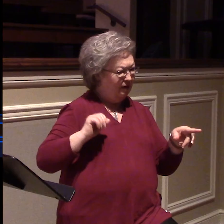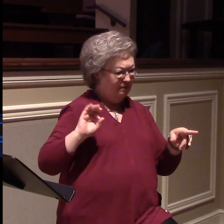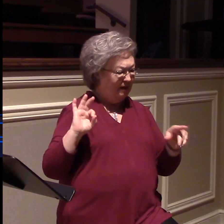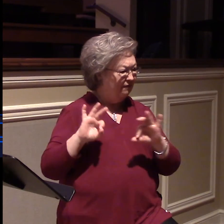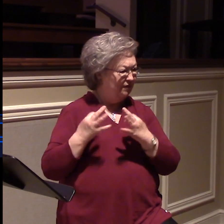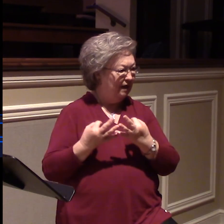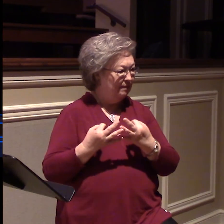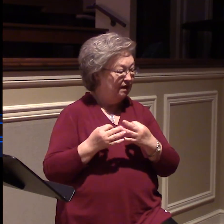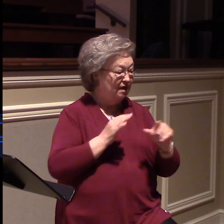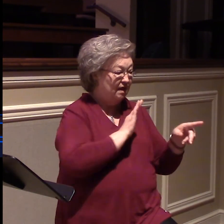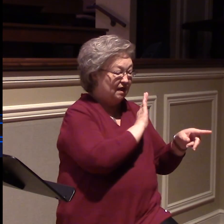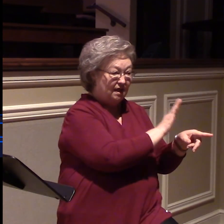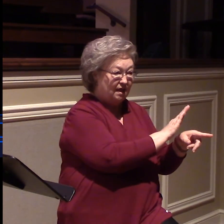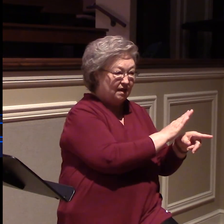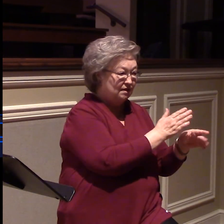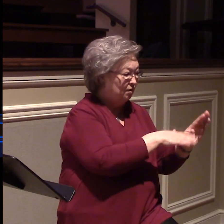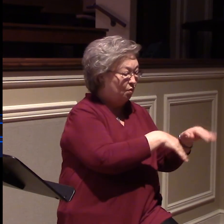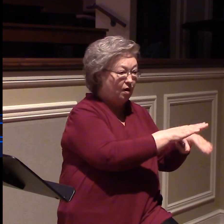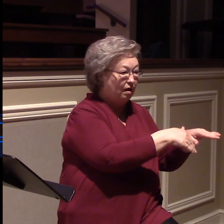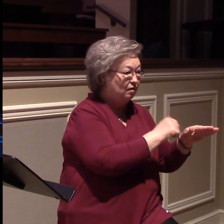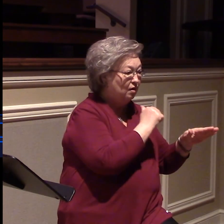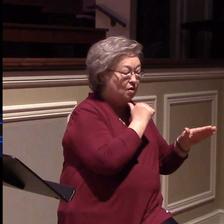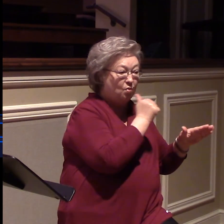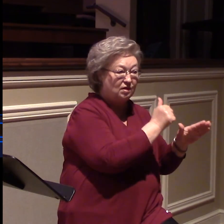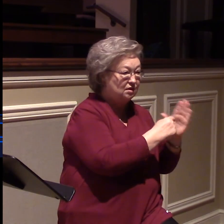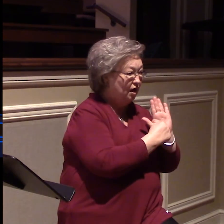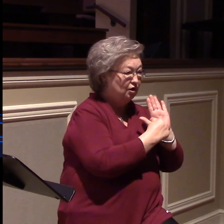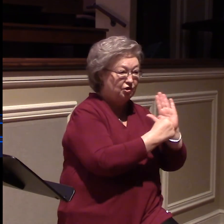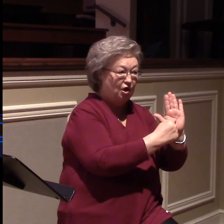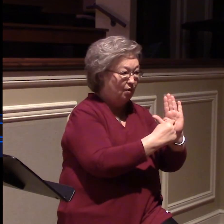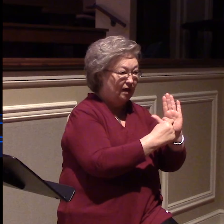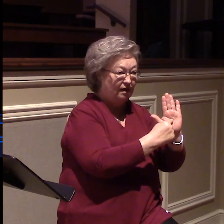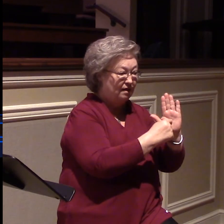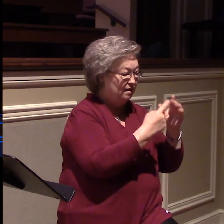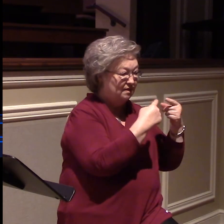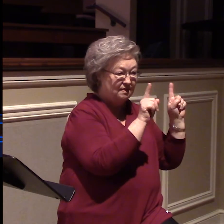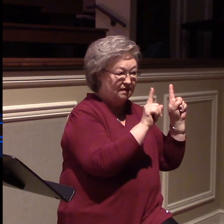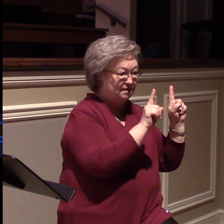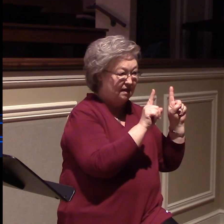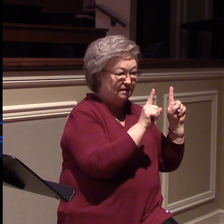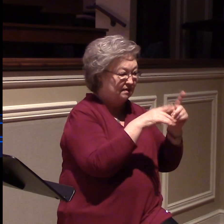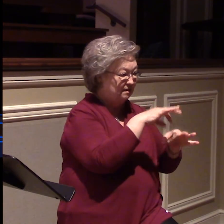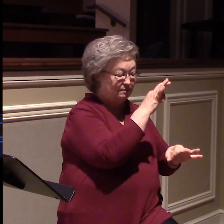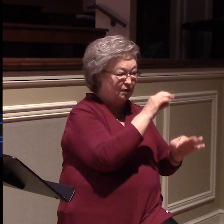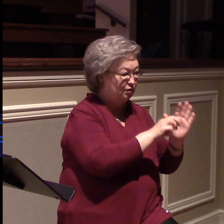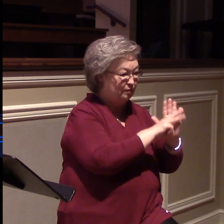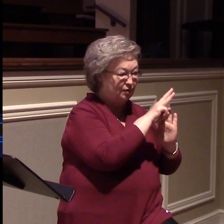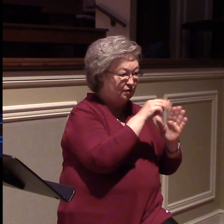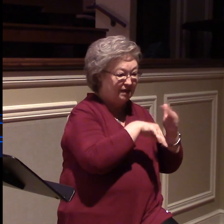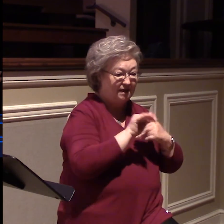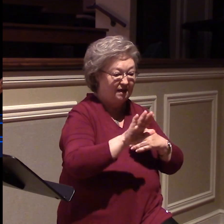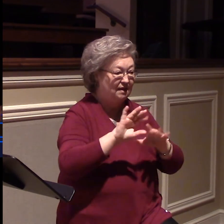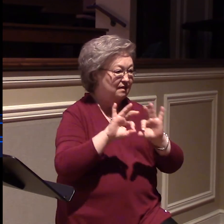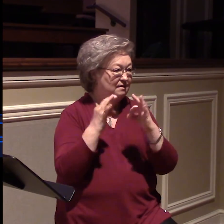His walk was not being reflected out of the lives of his family and children. And it wasn't a couple of years later, the whole thing went